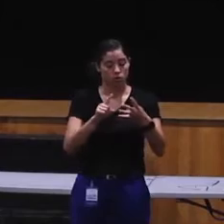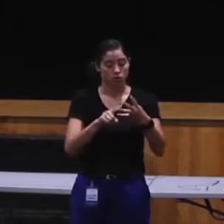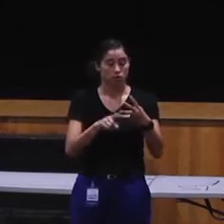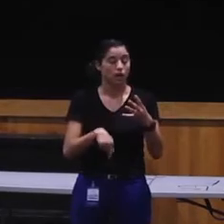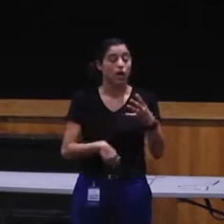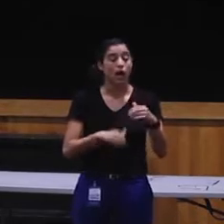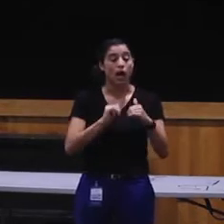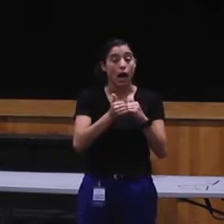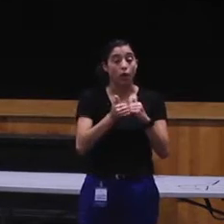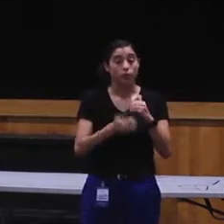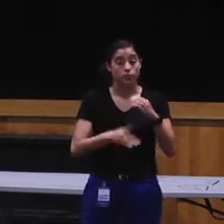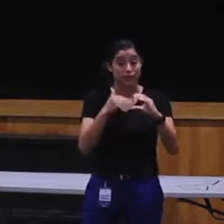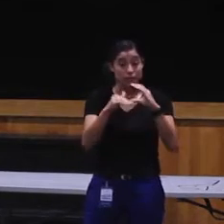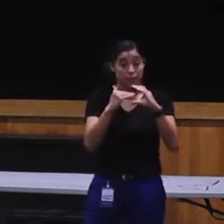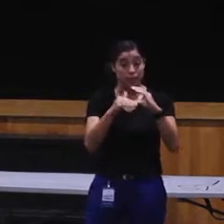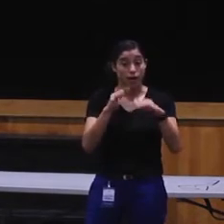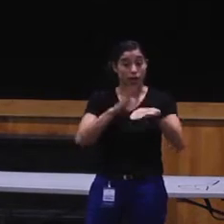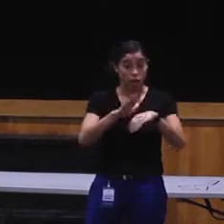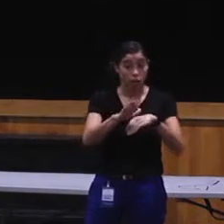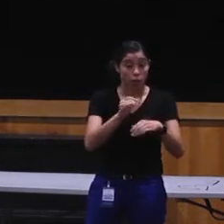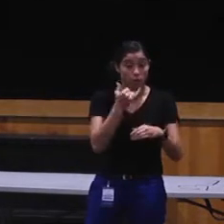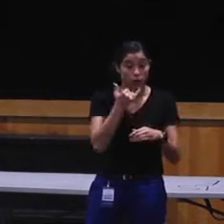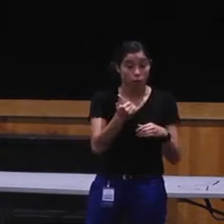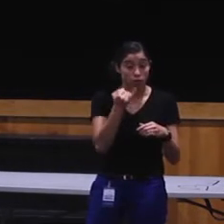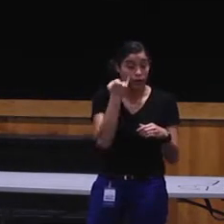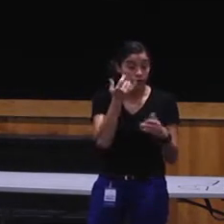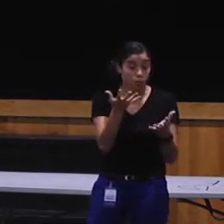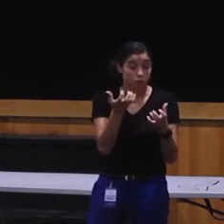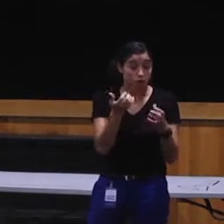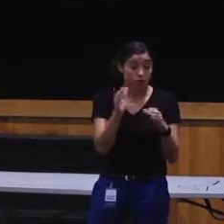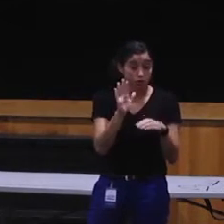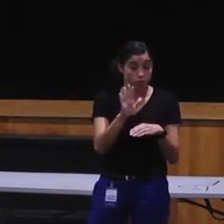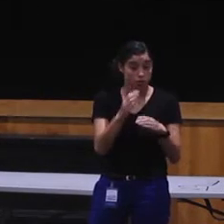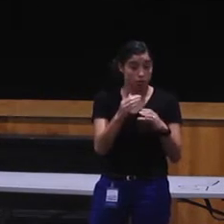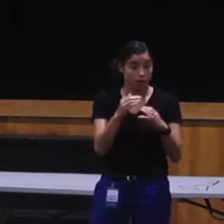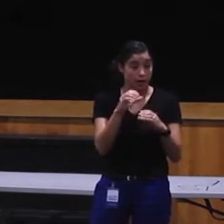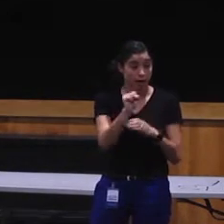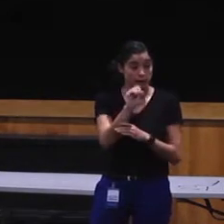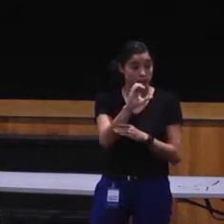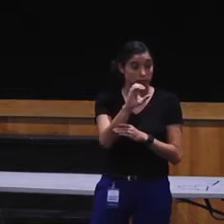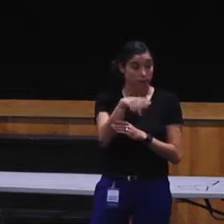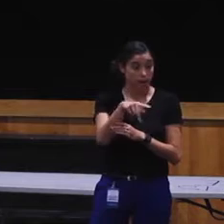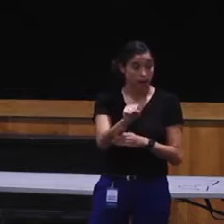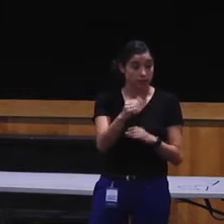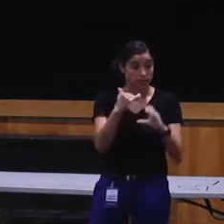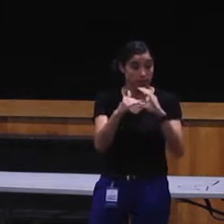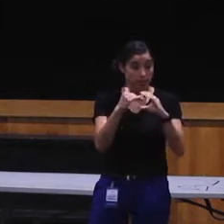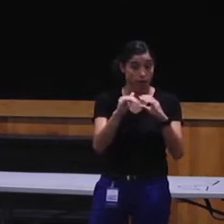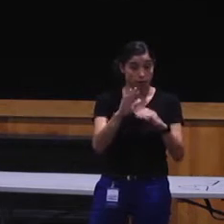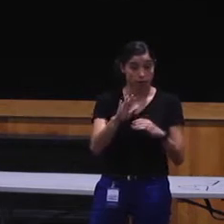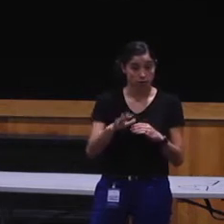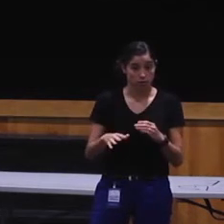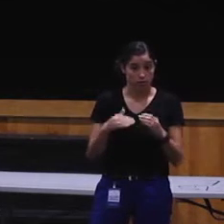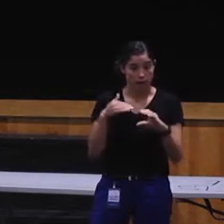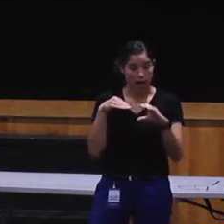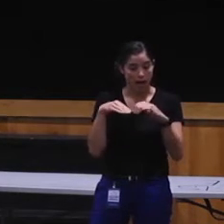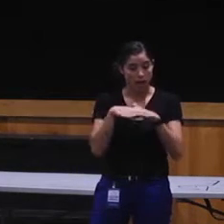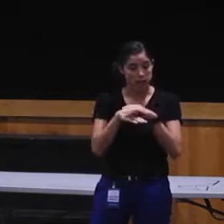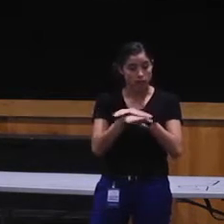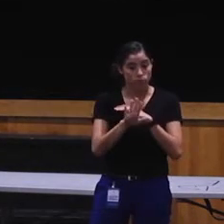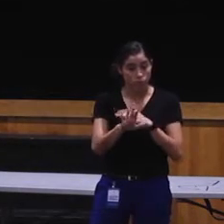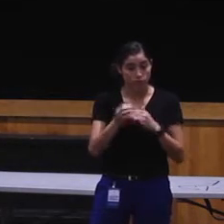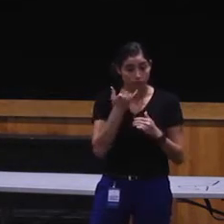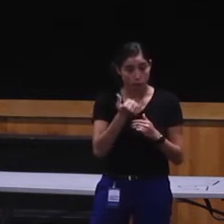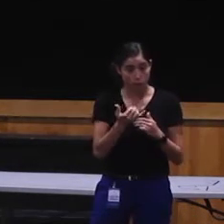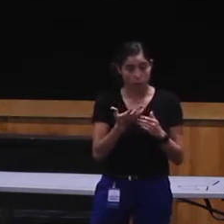have a smartphone and you want to put your SCPS email on there, because that's how we, as a district, are going to communicate with you. Yes, we might have your